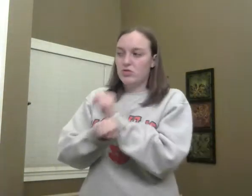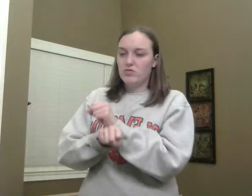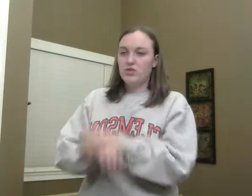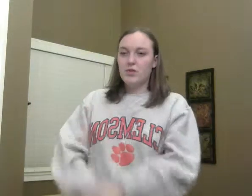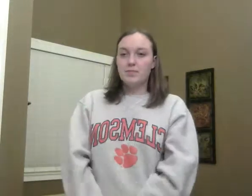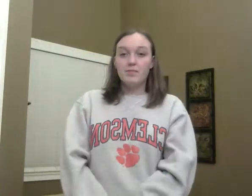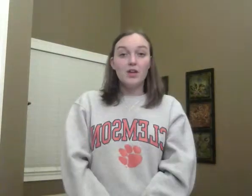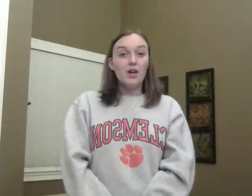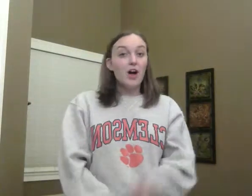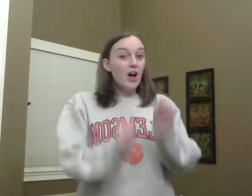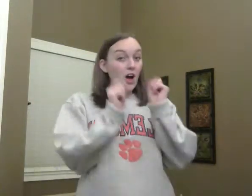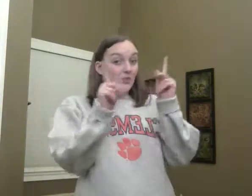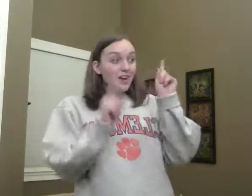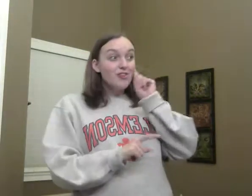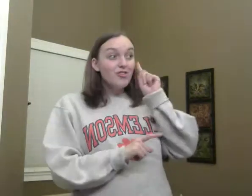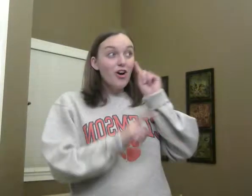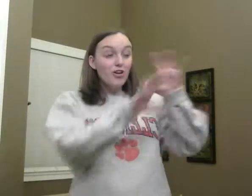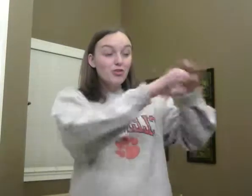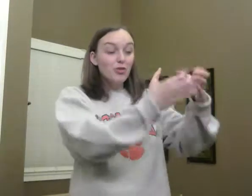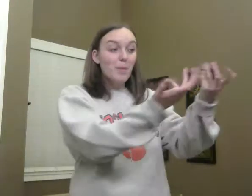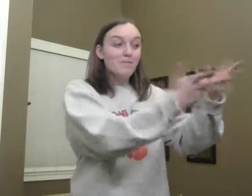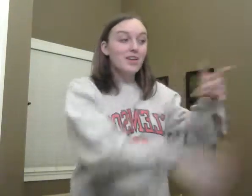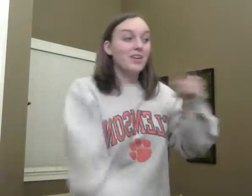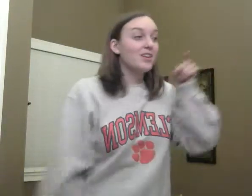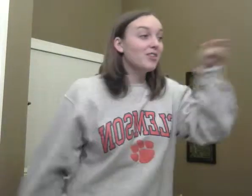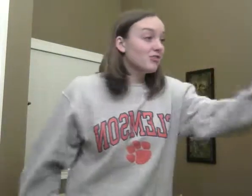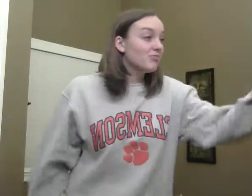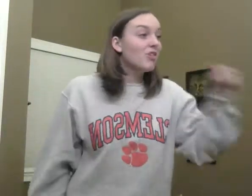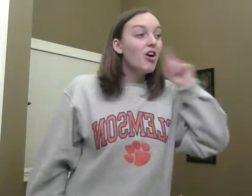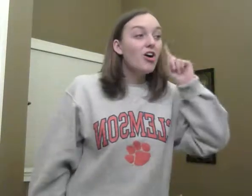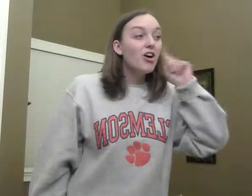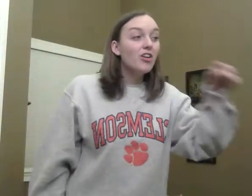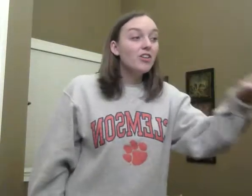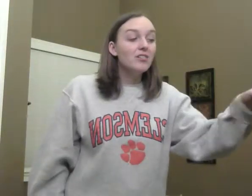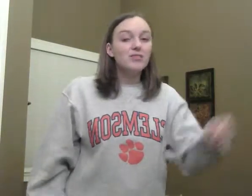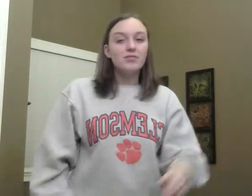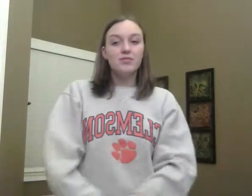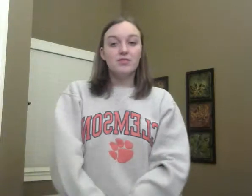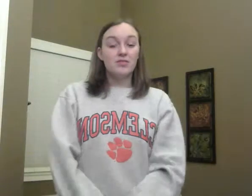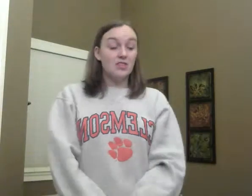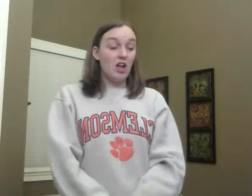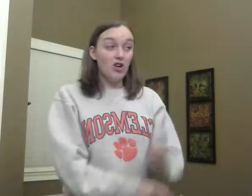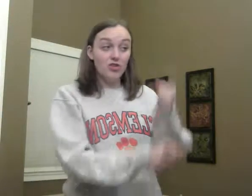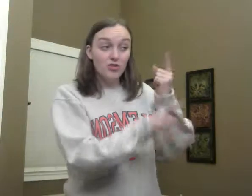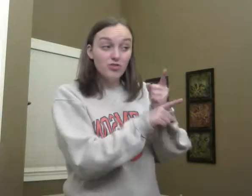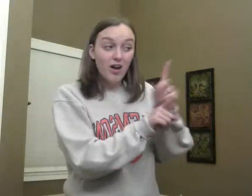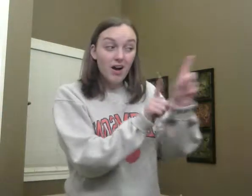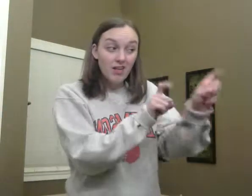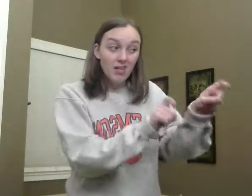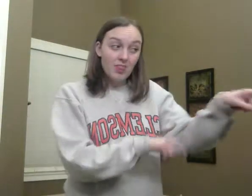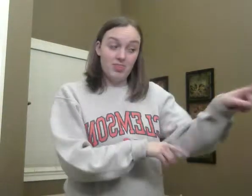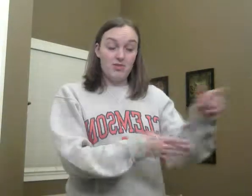Okay, I heard my first group. Water Striders, I heard it. Okay, let's see if they've got it. Now they're going to help you out because remember when